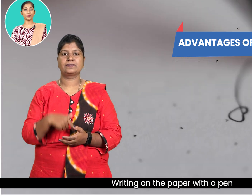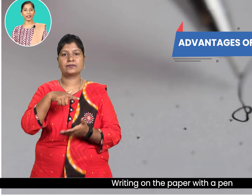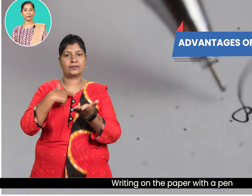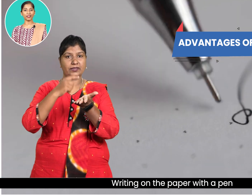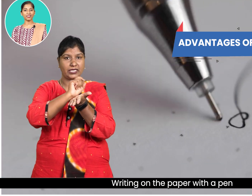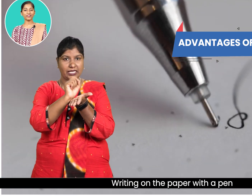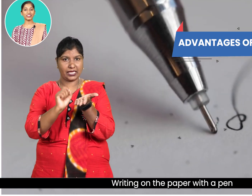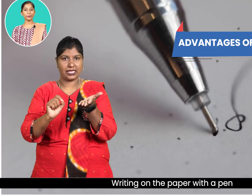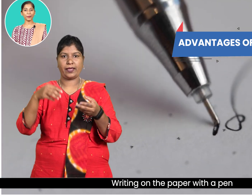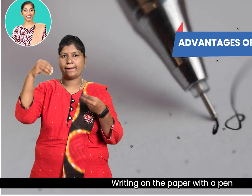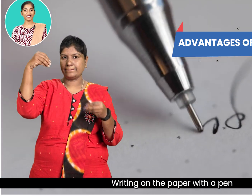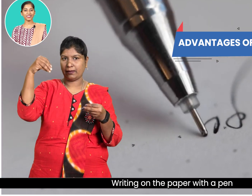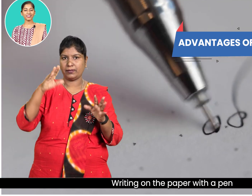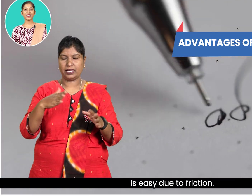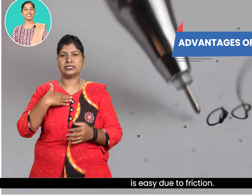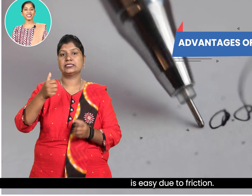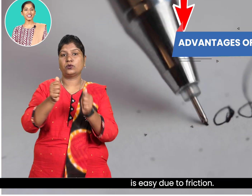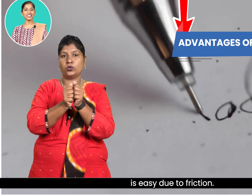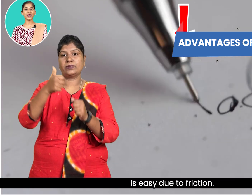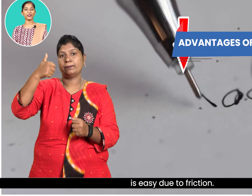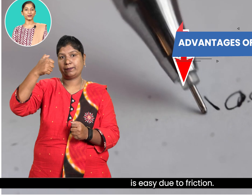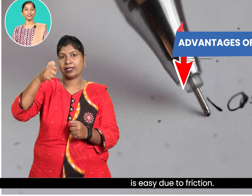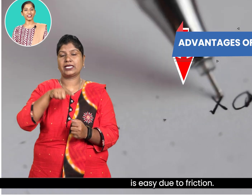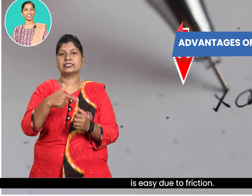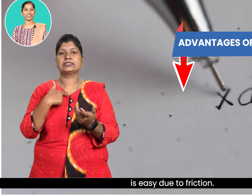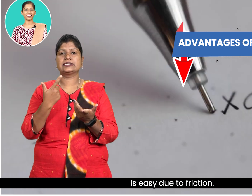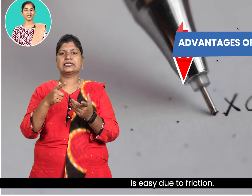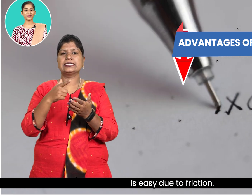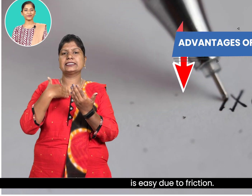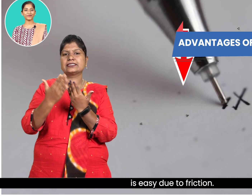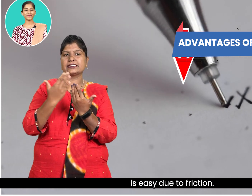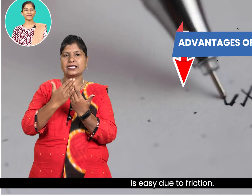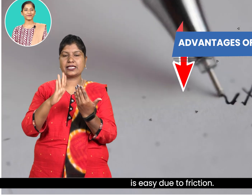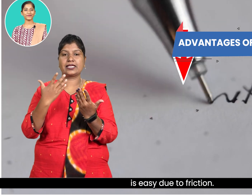Writing on the paper with a pen is easy due to friction.